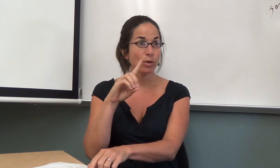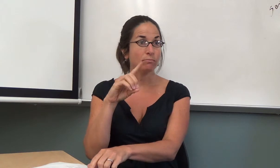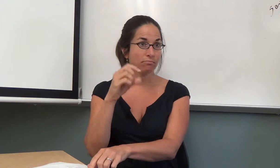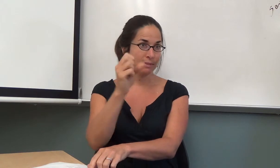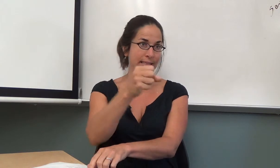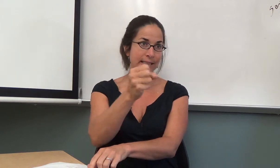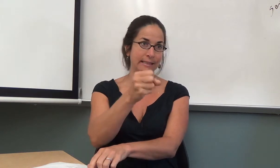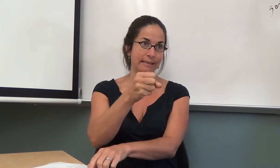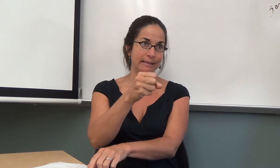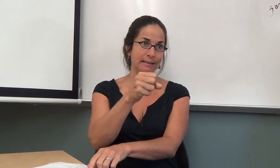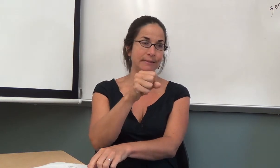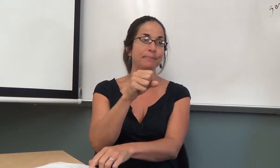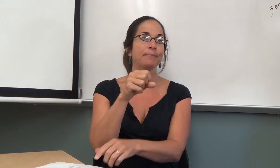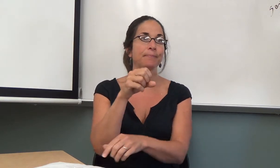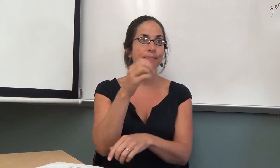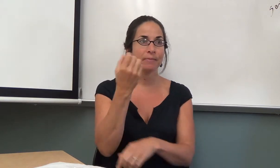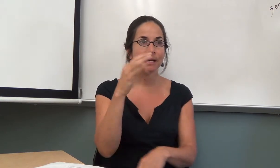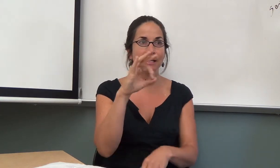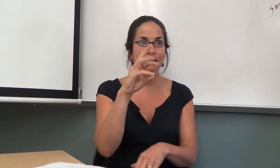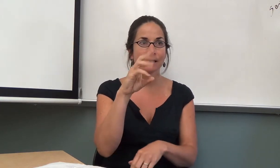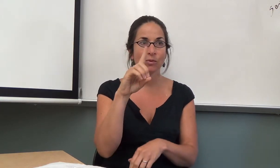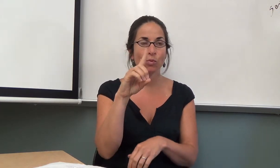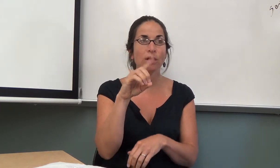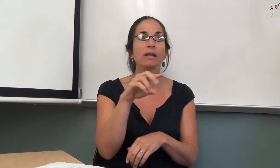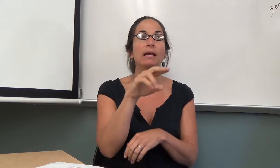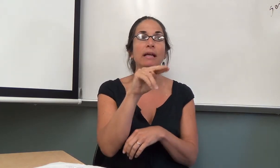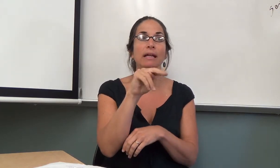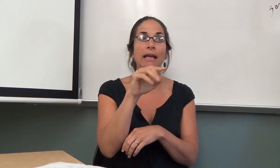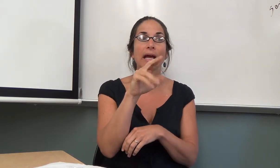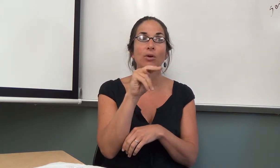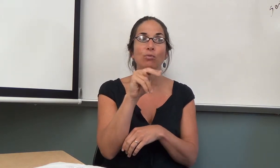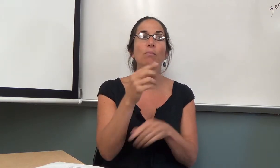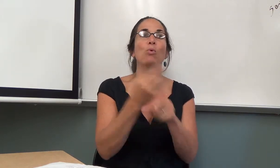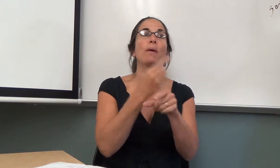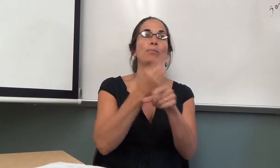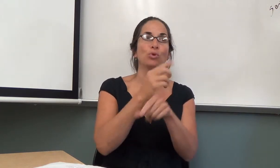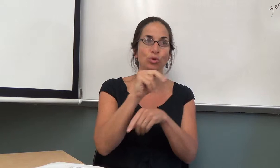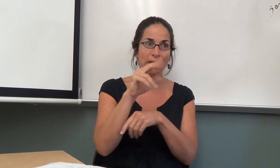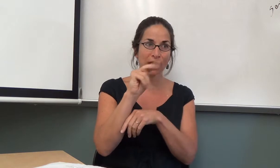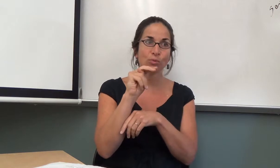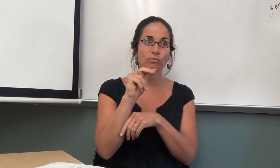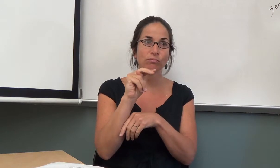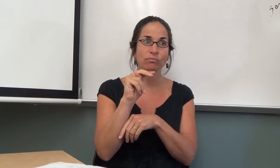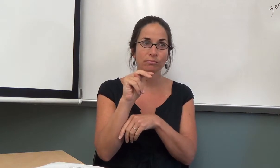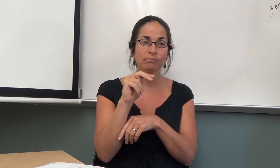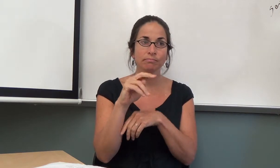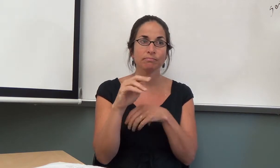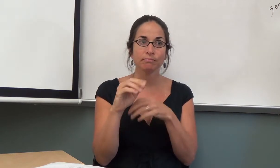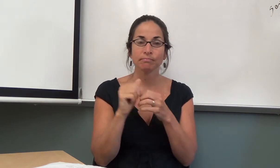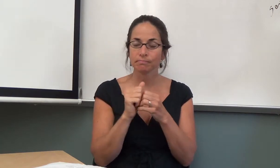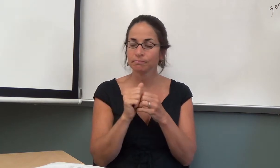No? It's a noun. Is it a proper noun? Yeah. Yes. He.